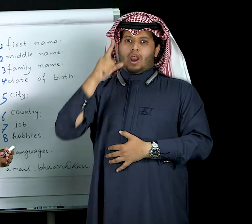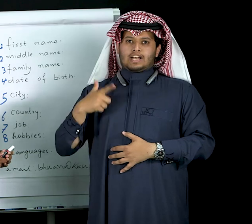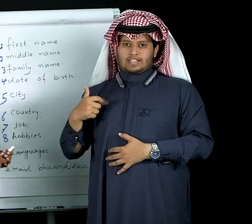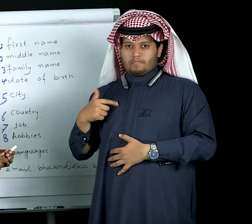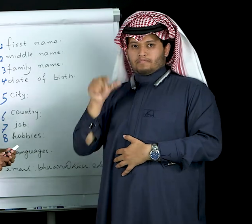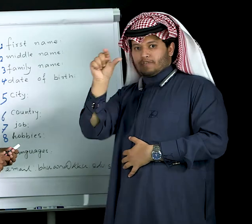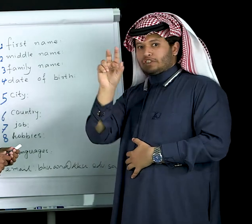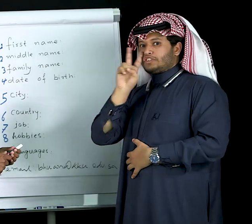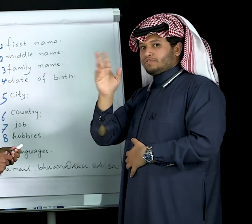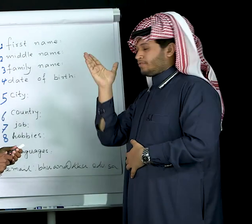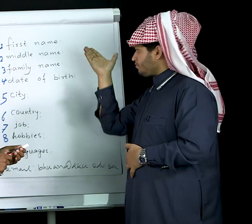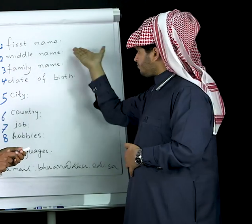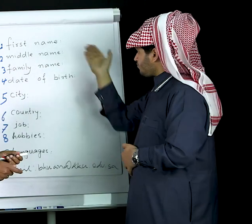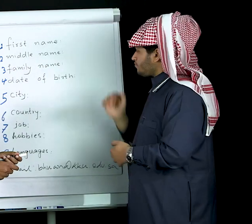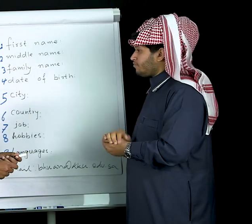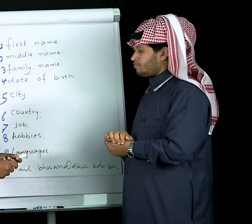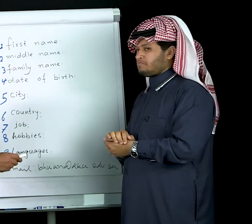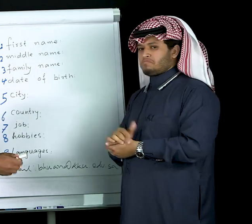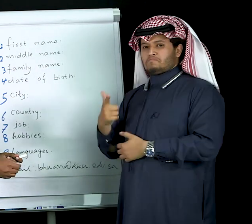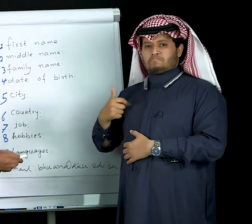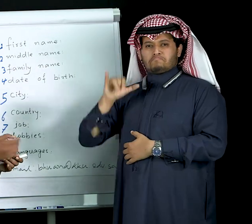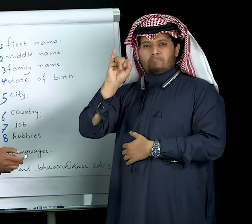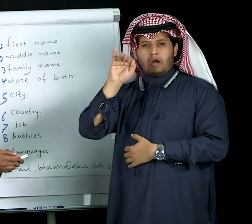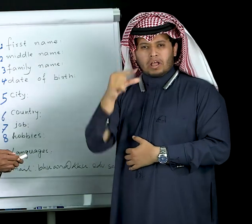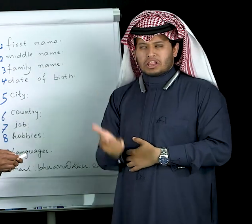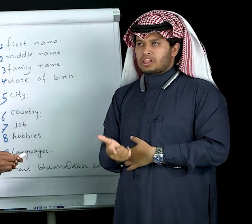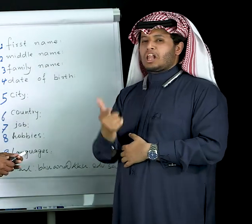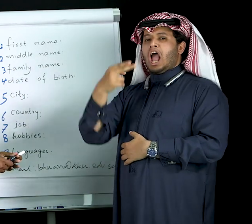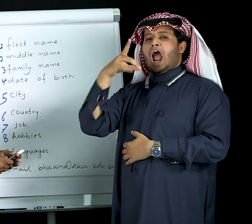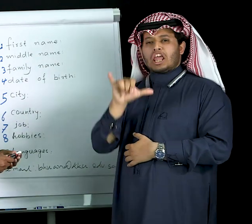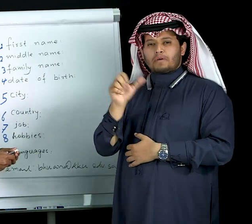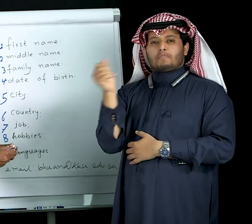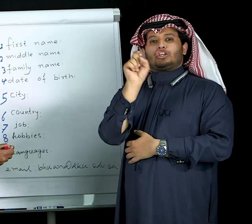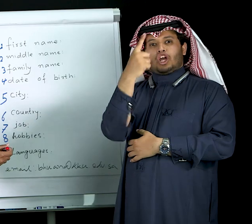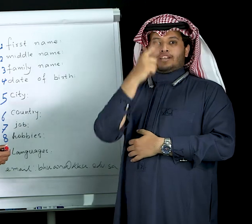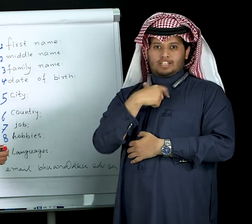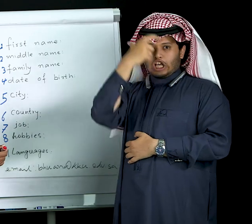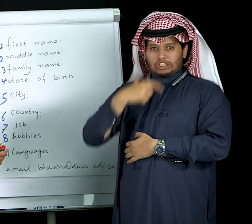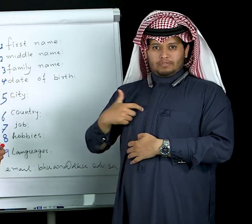is Muhammad Ali Shahri. So the first name will